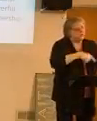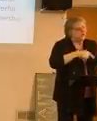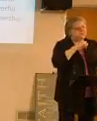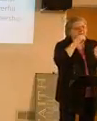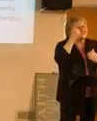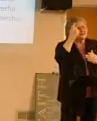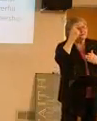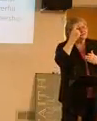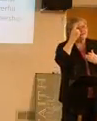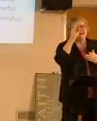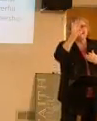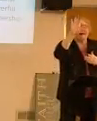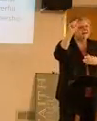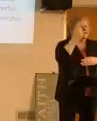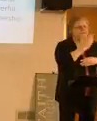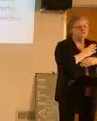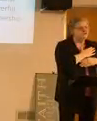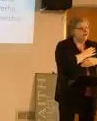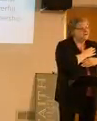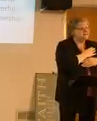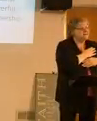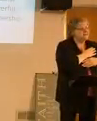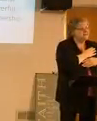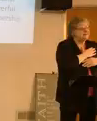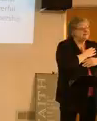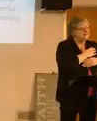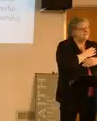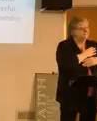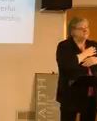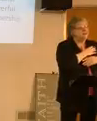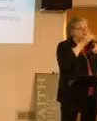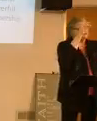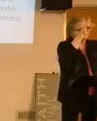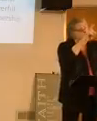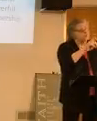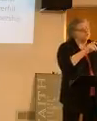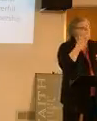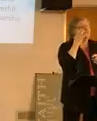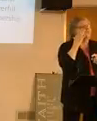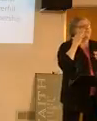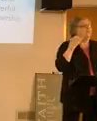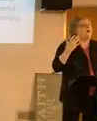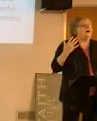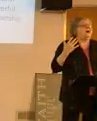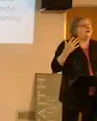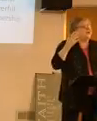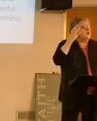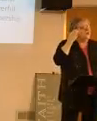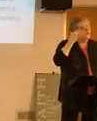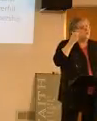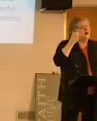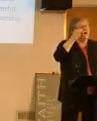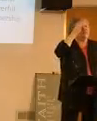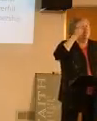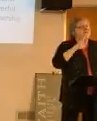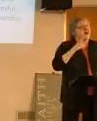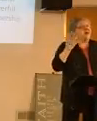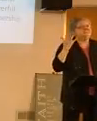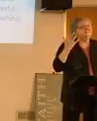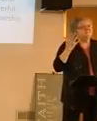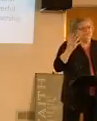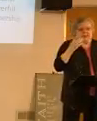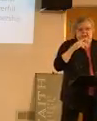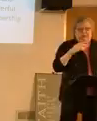grace. Now, the mystery deals with the question, why? Why doesn't God just snap